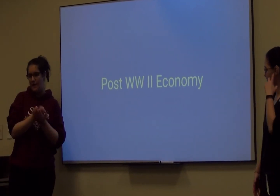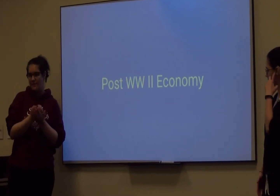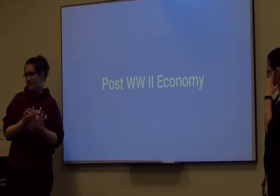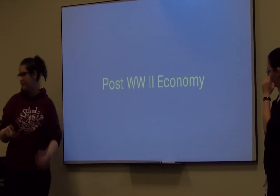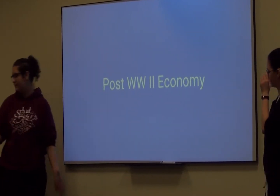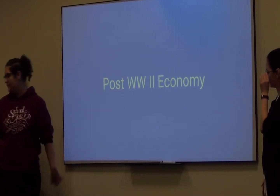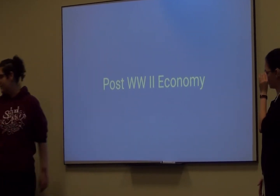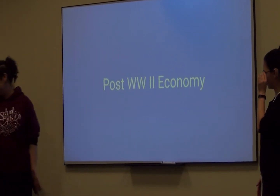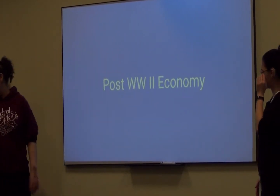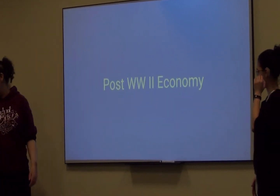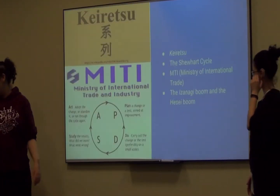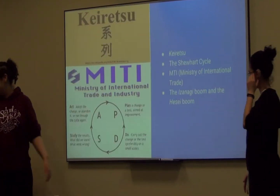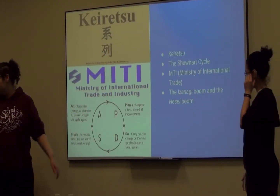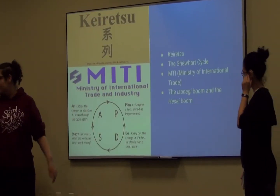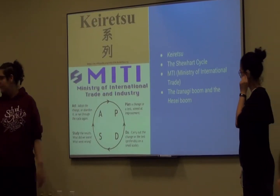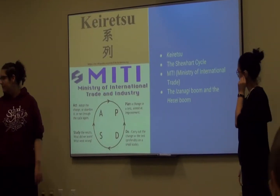The economy after World War II.